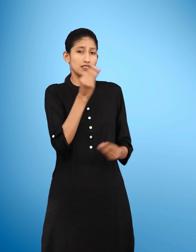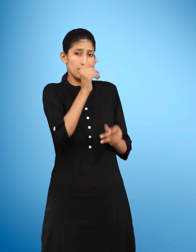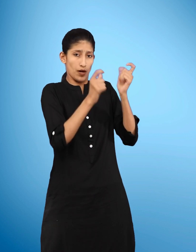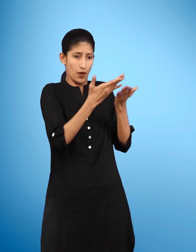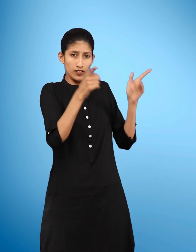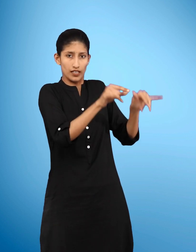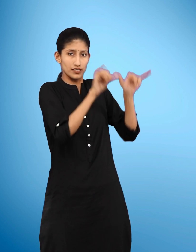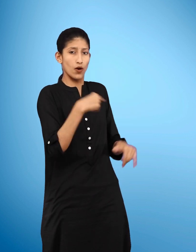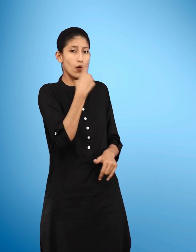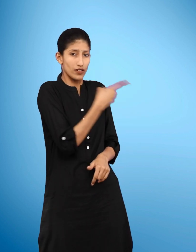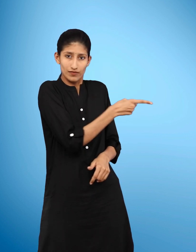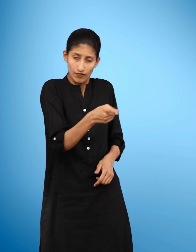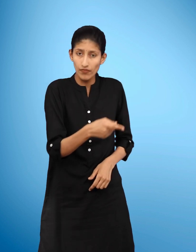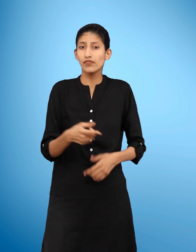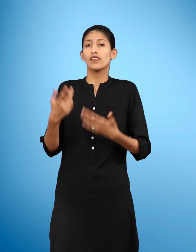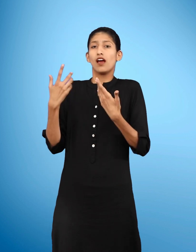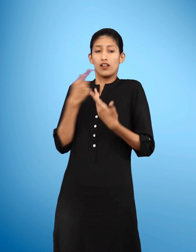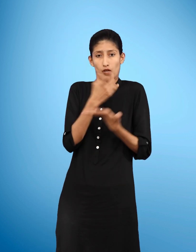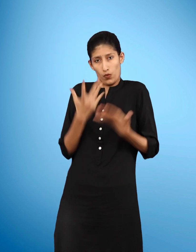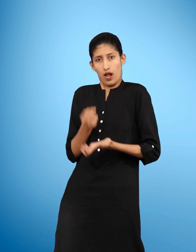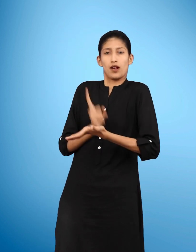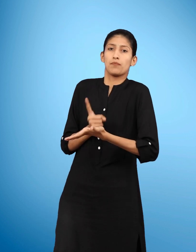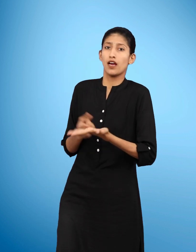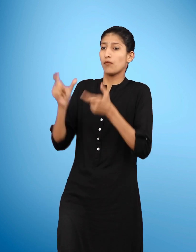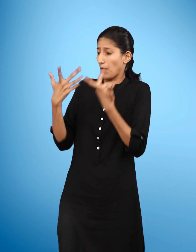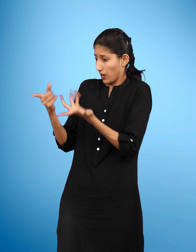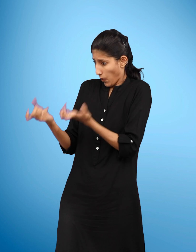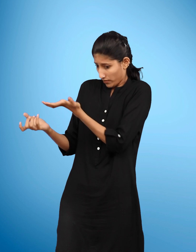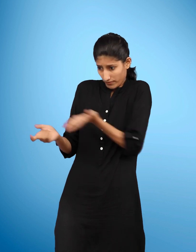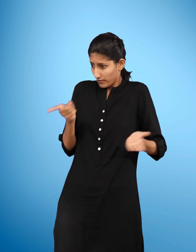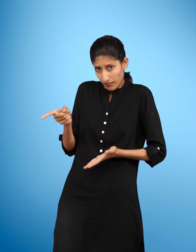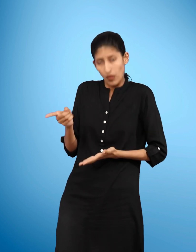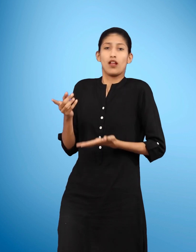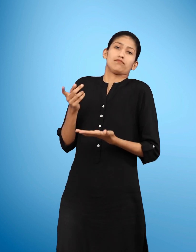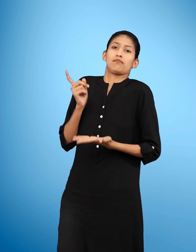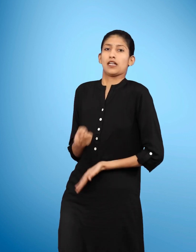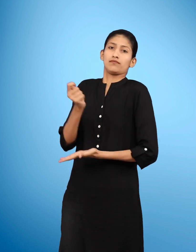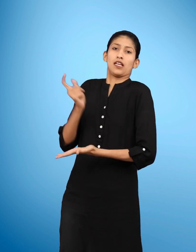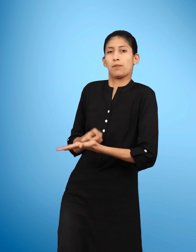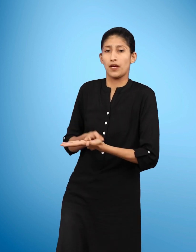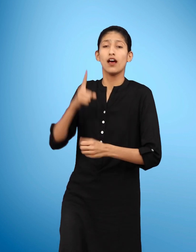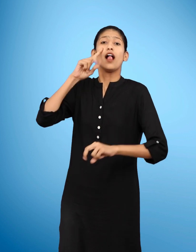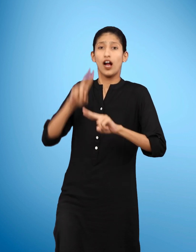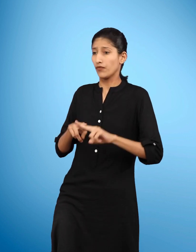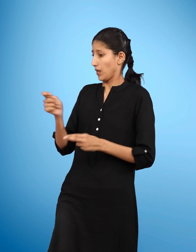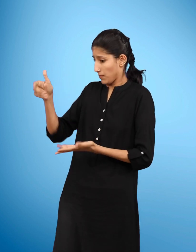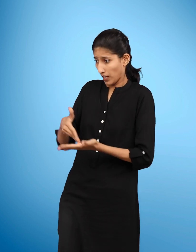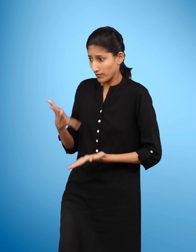People living along the route often demanded payments for allowing traders to pass through.